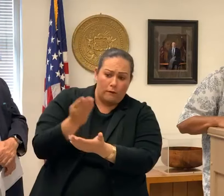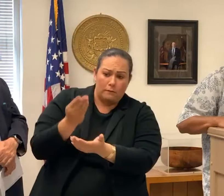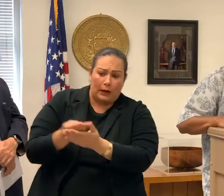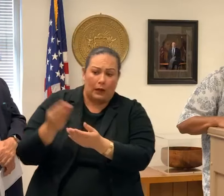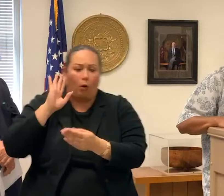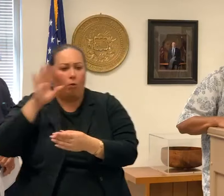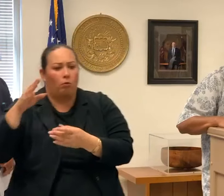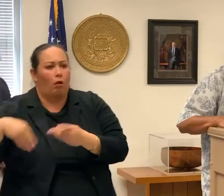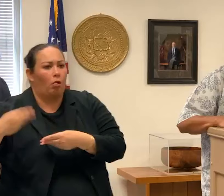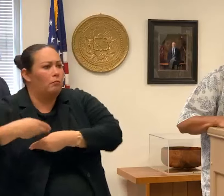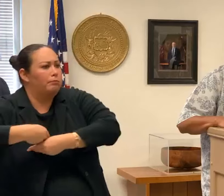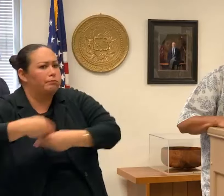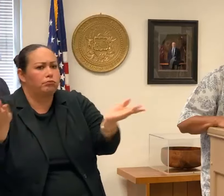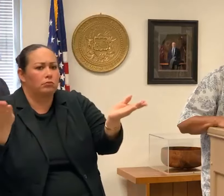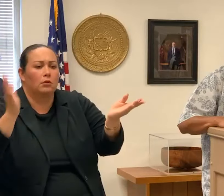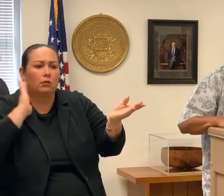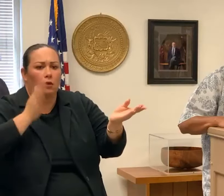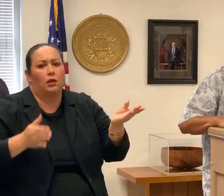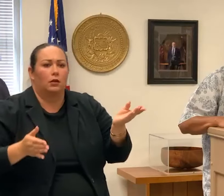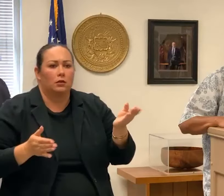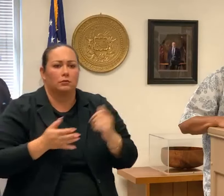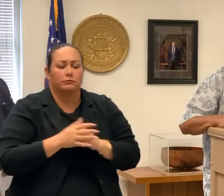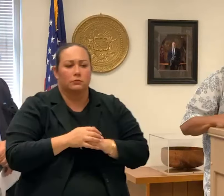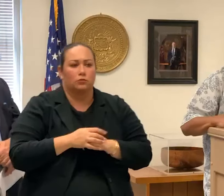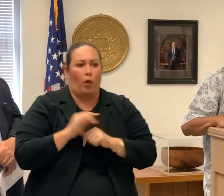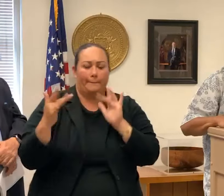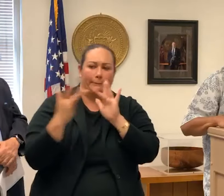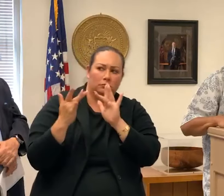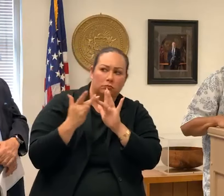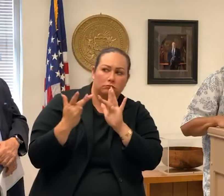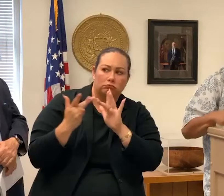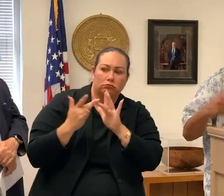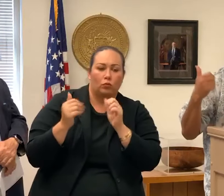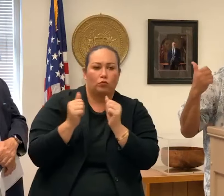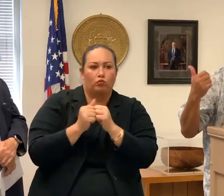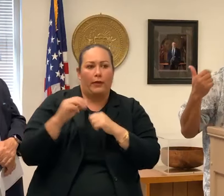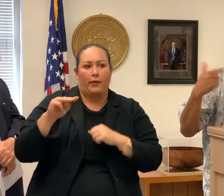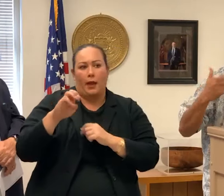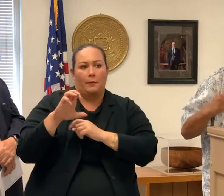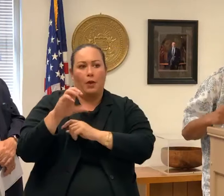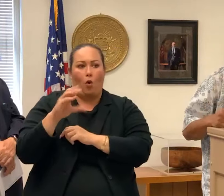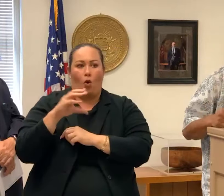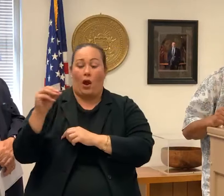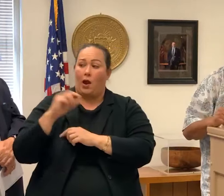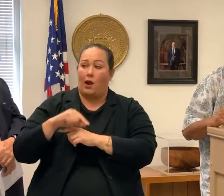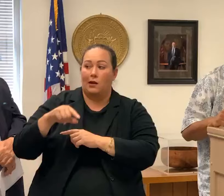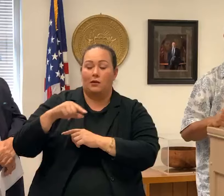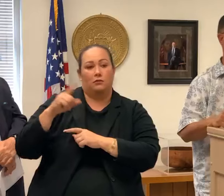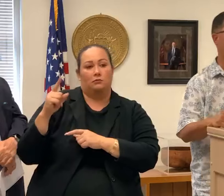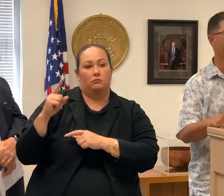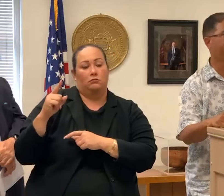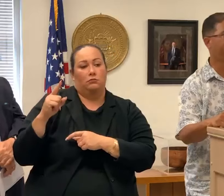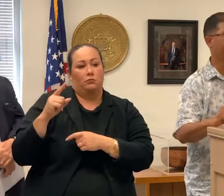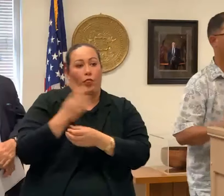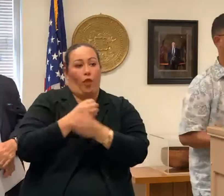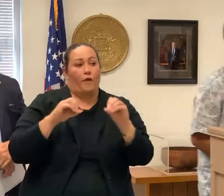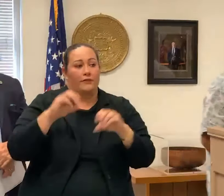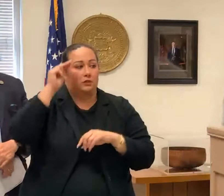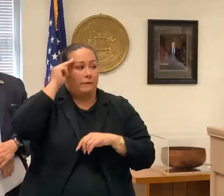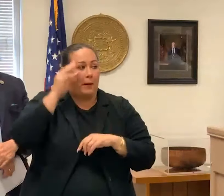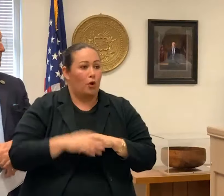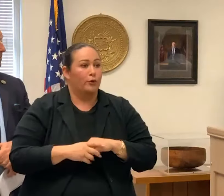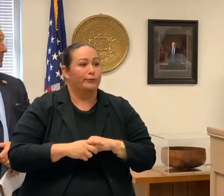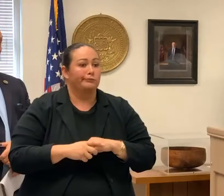not to do, and I'm in constant contact with Debbie and the mayor's office and the county council.